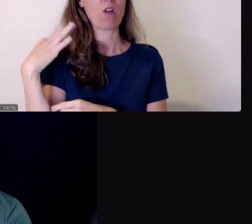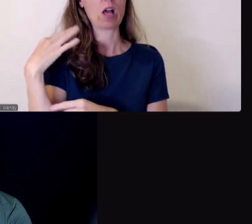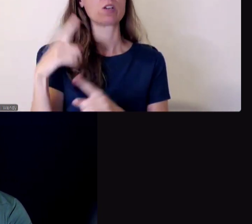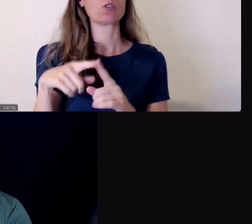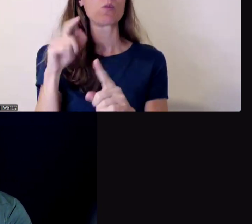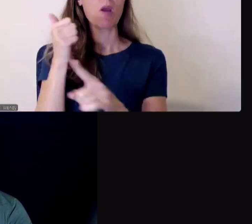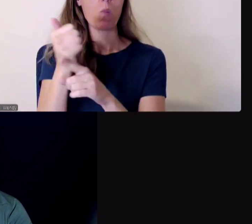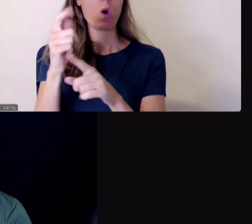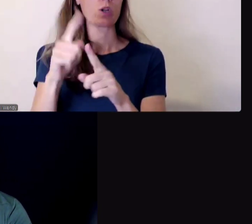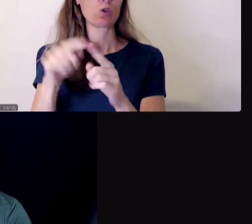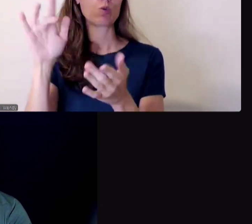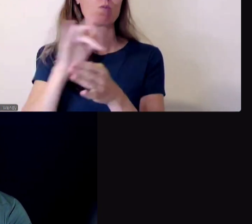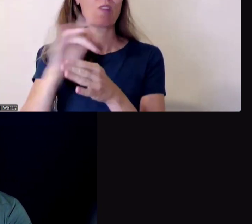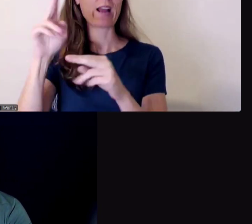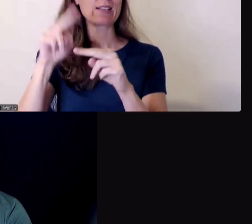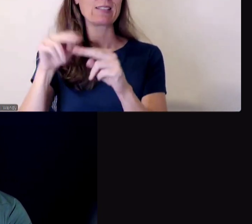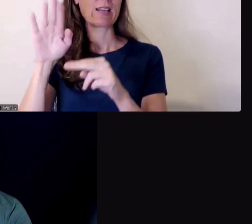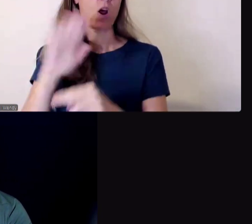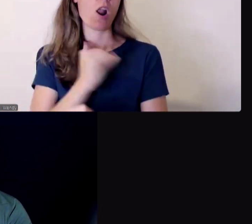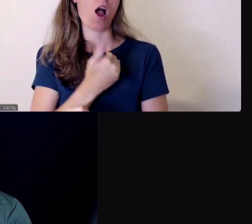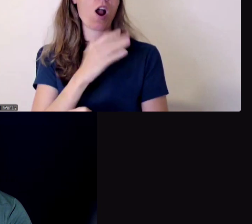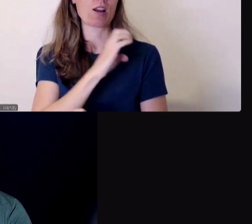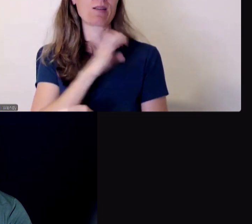Supervisors. Thank you.